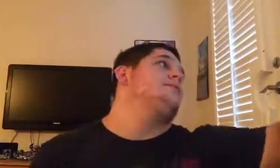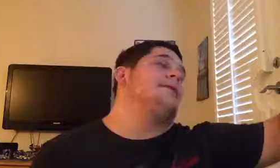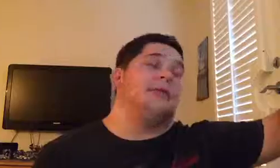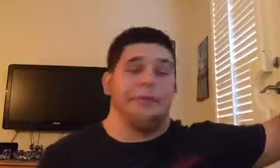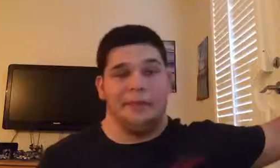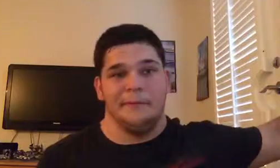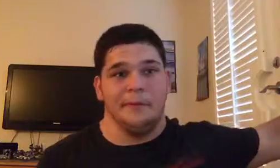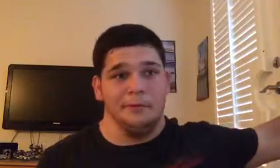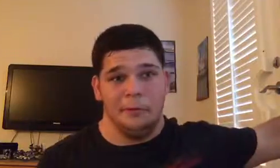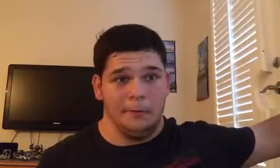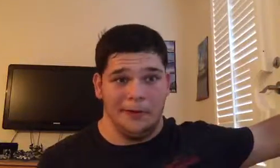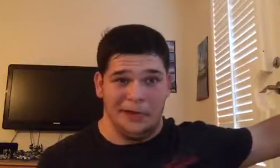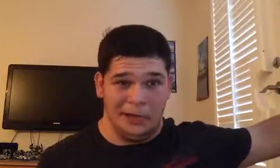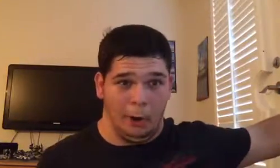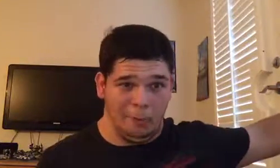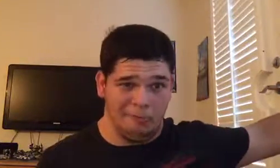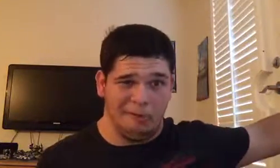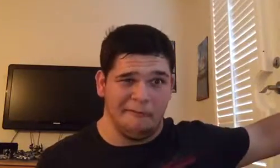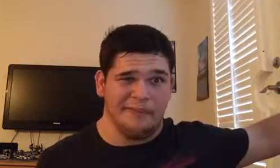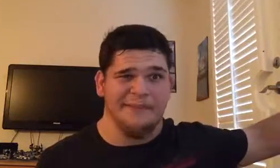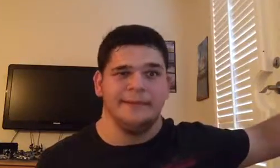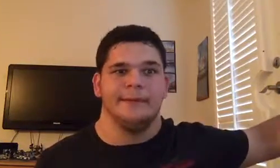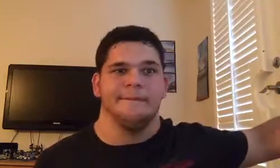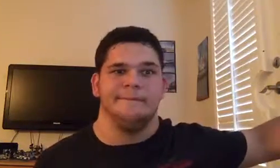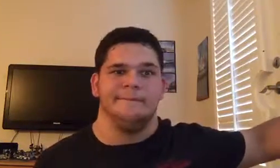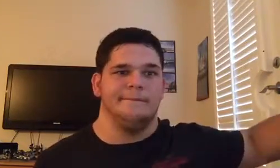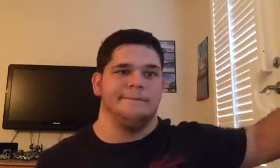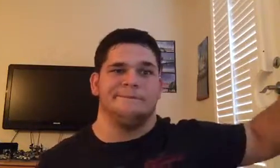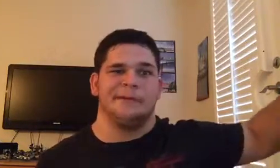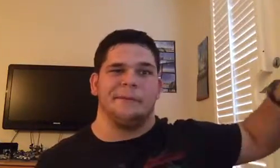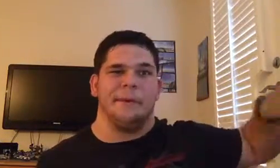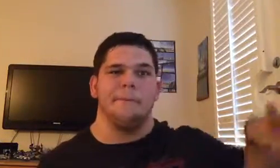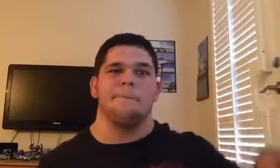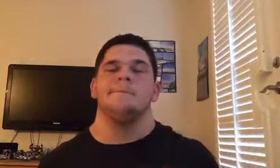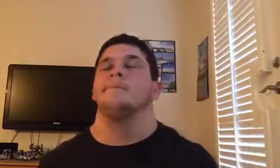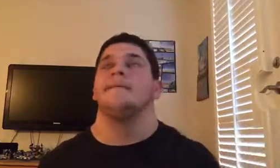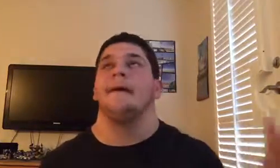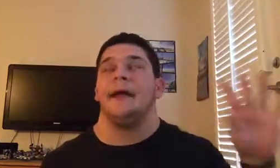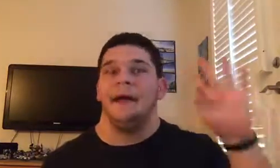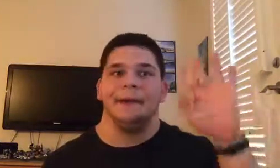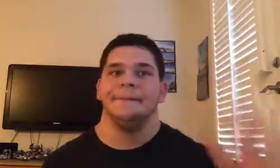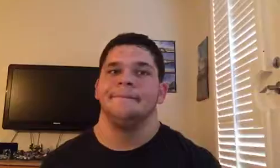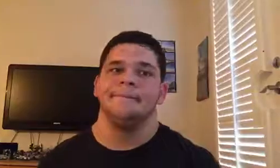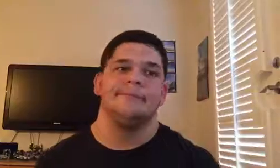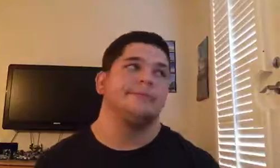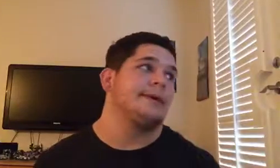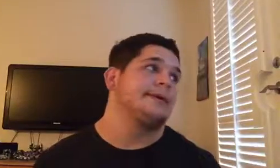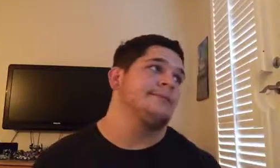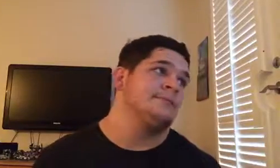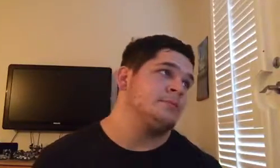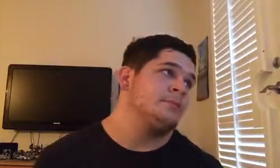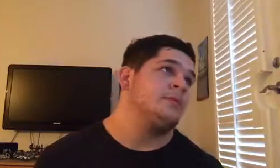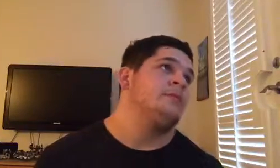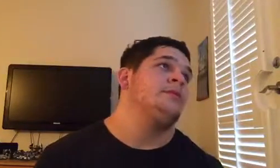the remote Tony Stark drove in to pick him up, and like